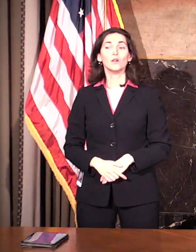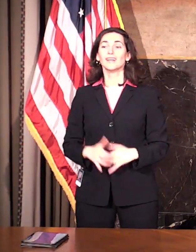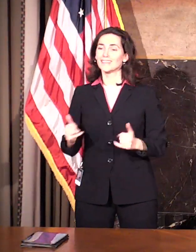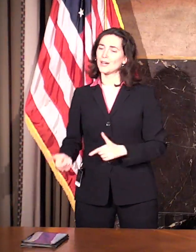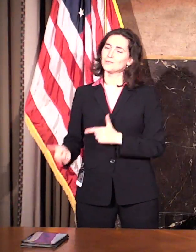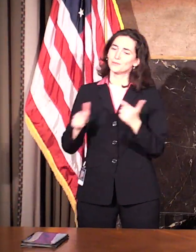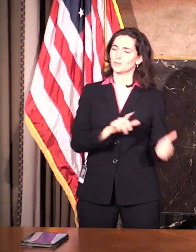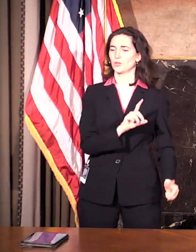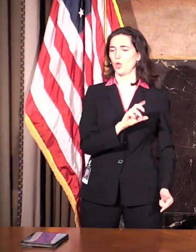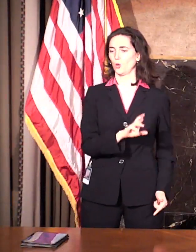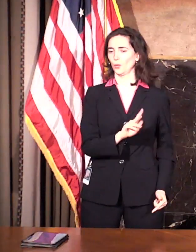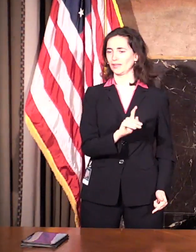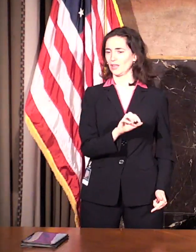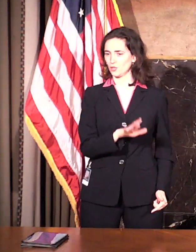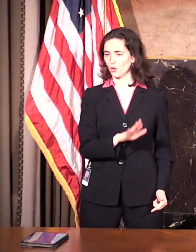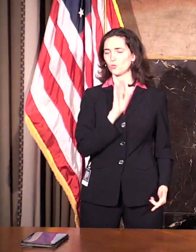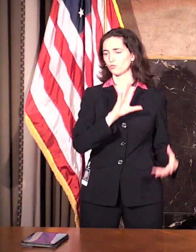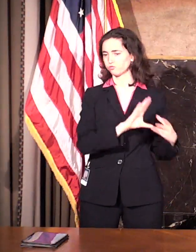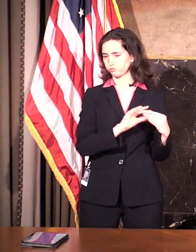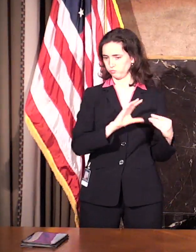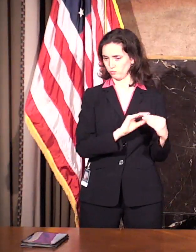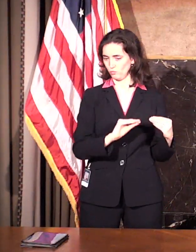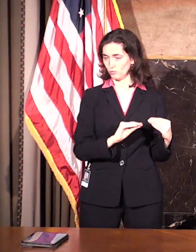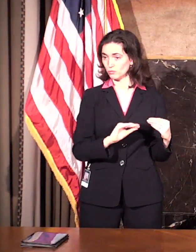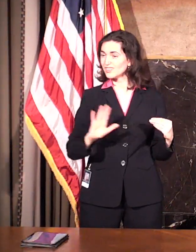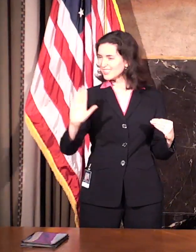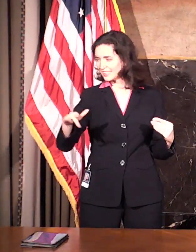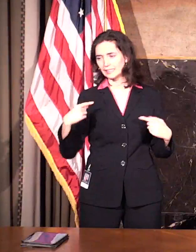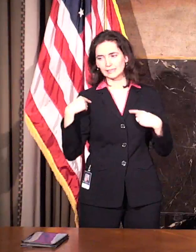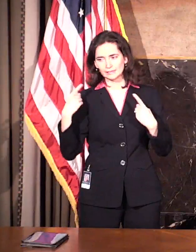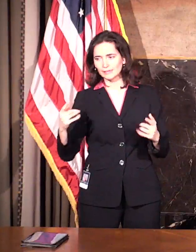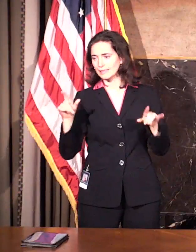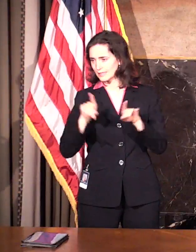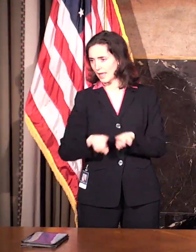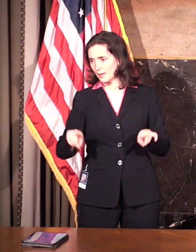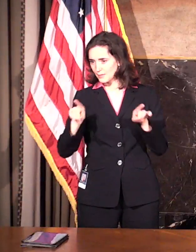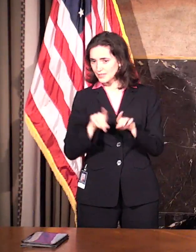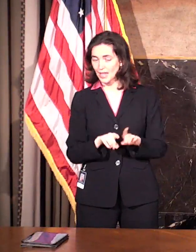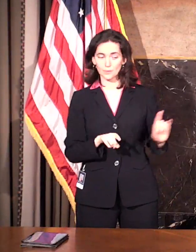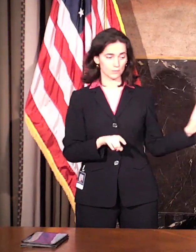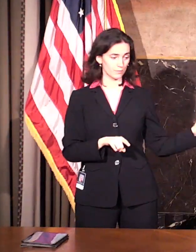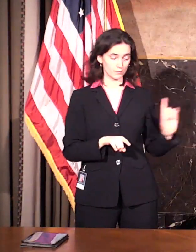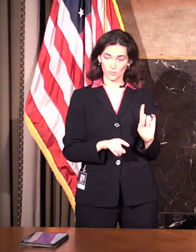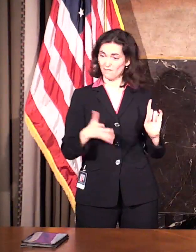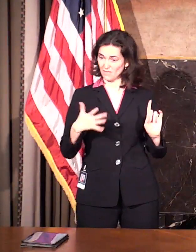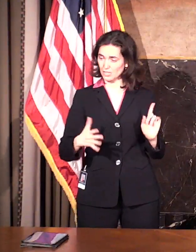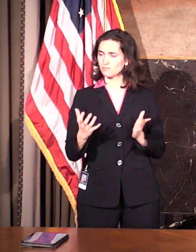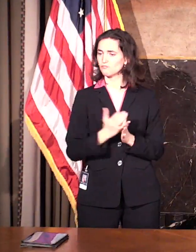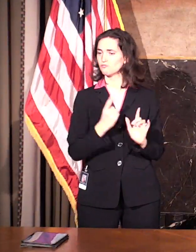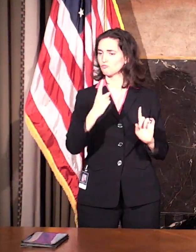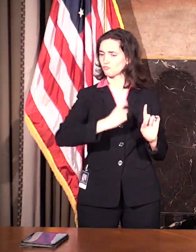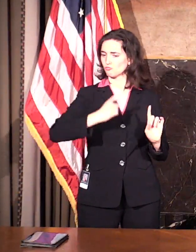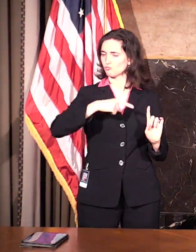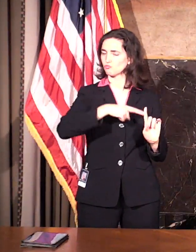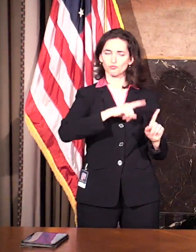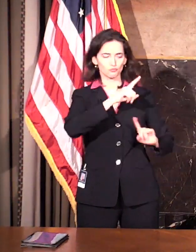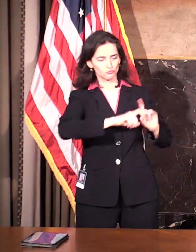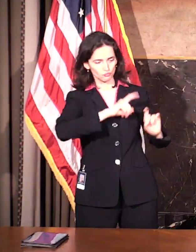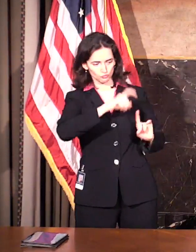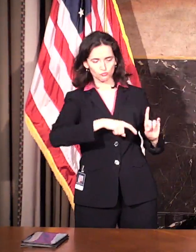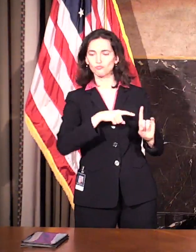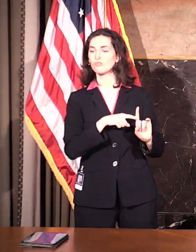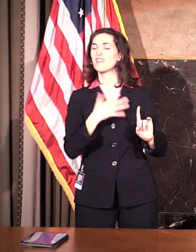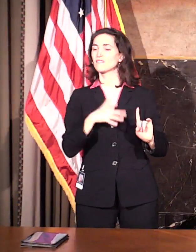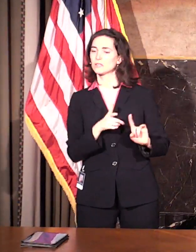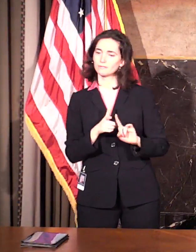do, please address any questions you have to him when he finishes remarks, and I'll come back after that, conclude mine, and